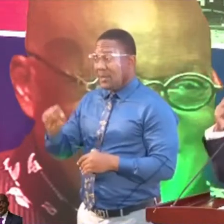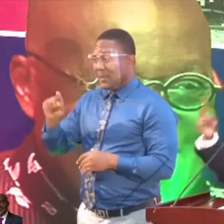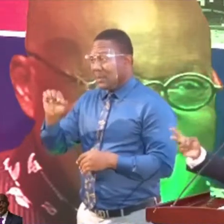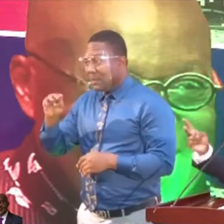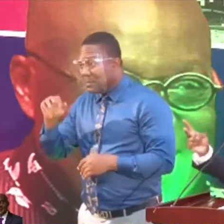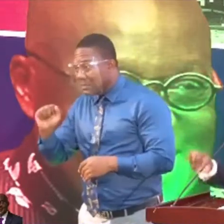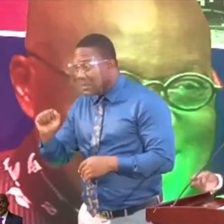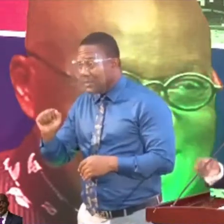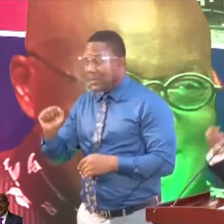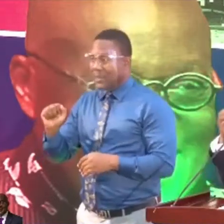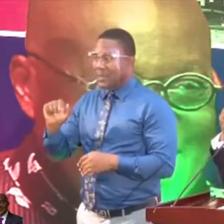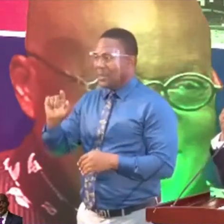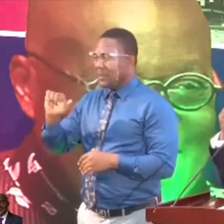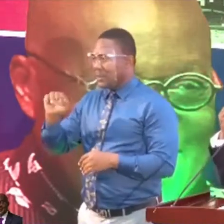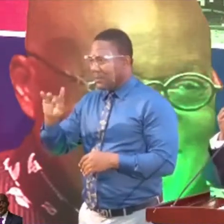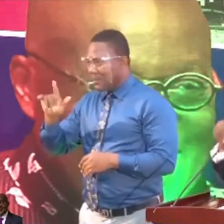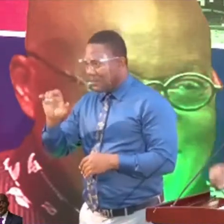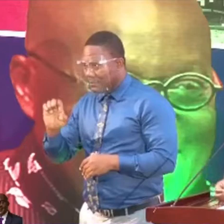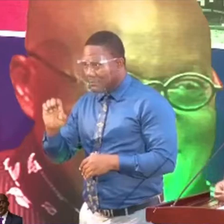Tamale,